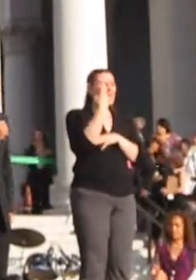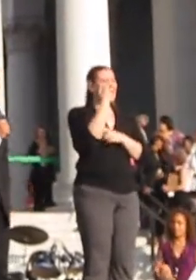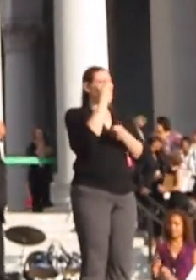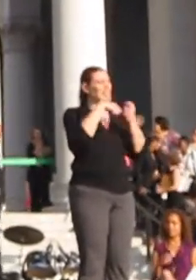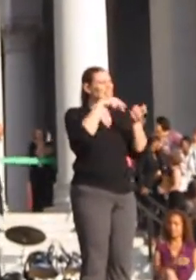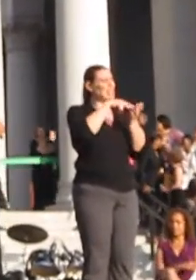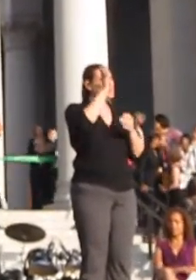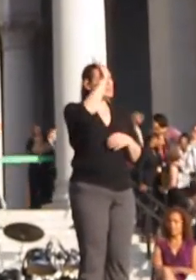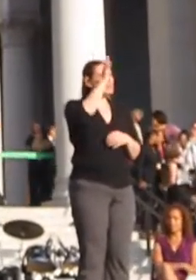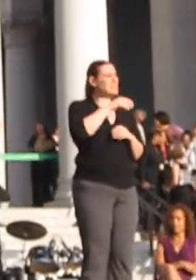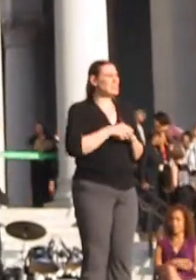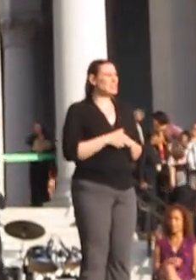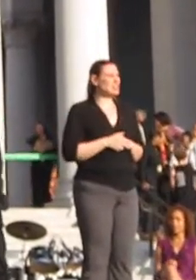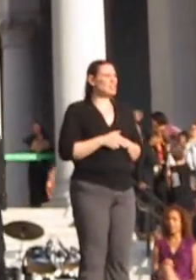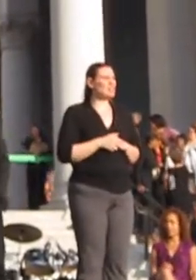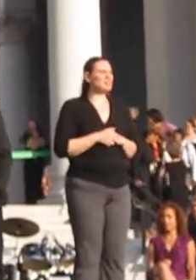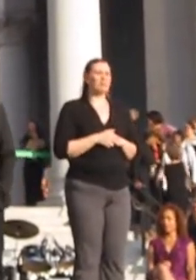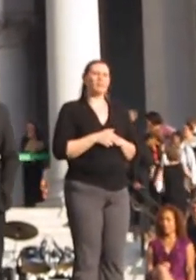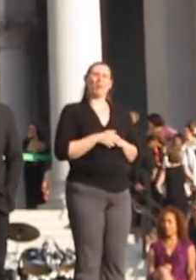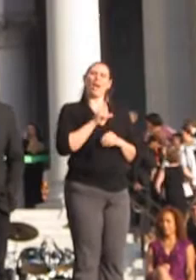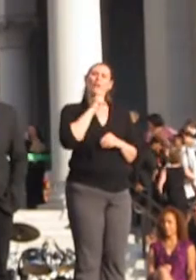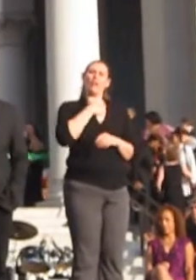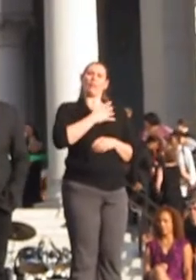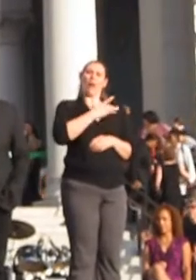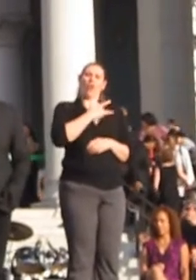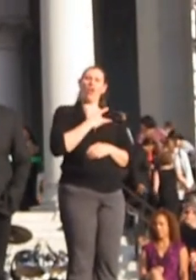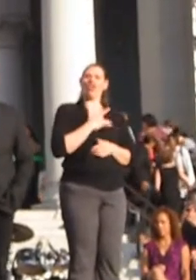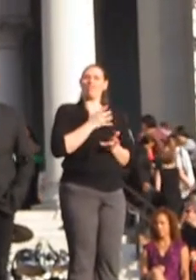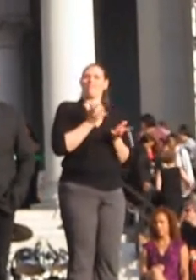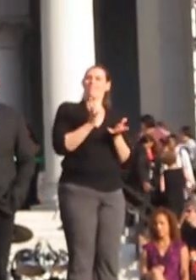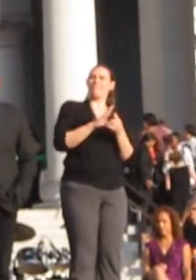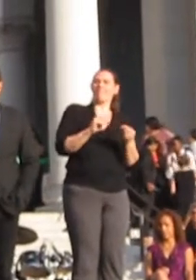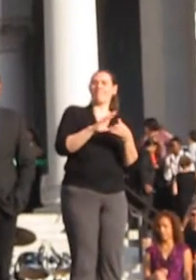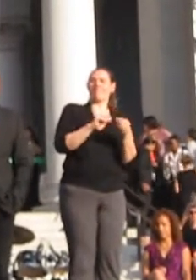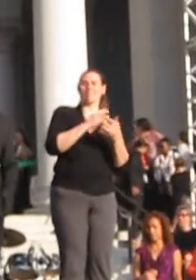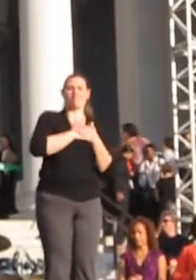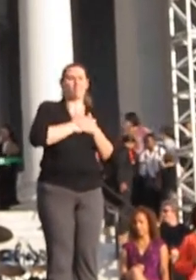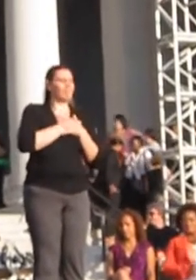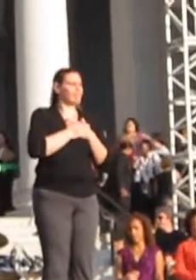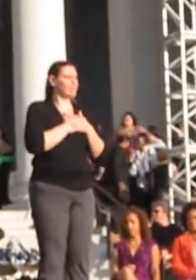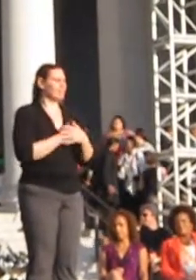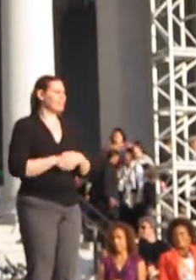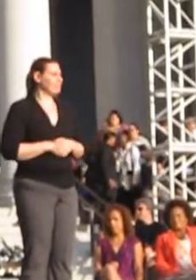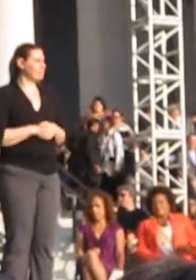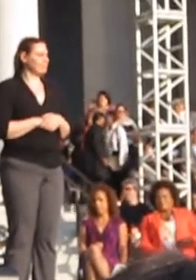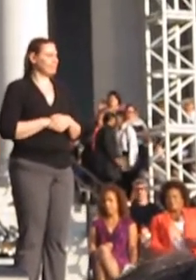a speech, that I'd talk from the heart. You know,